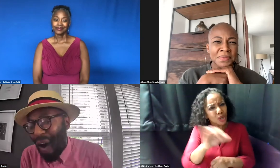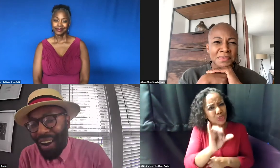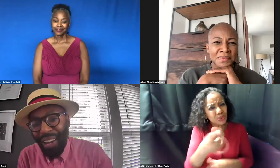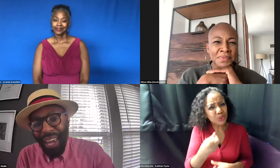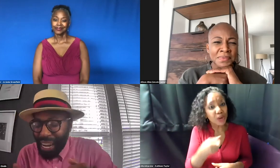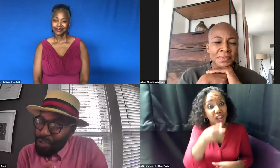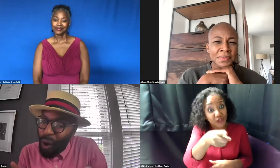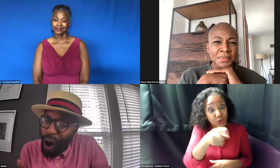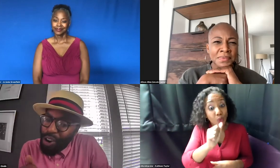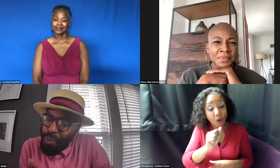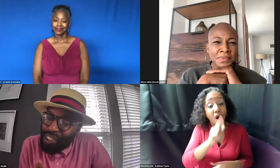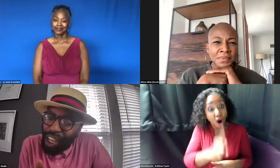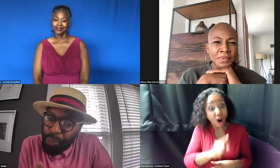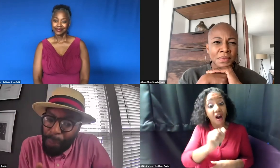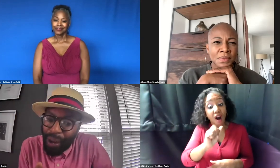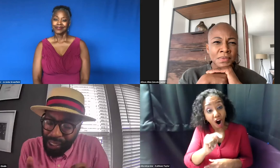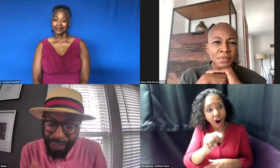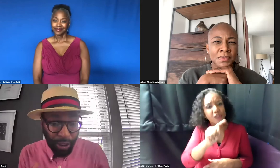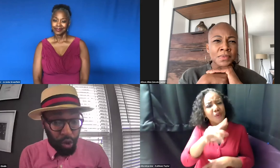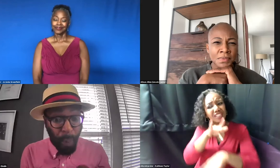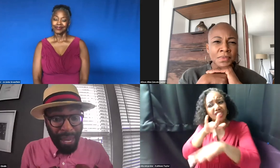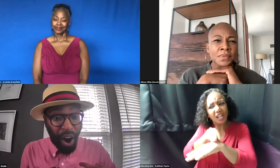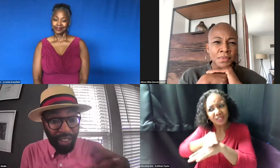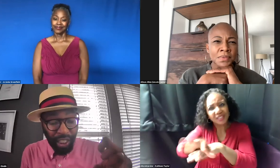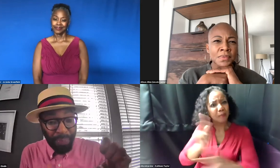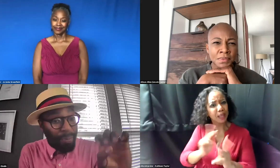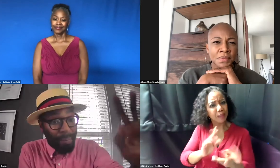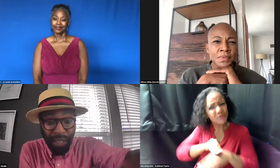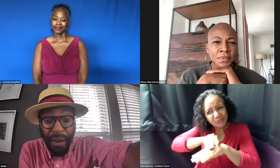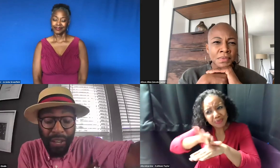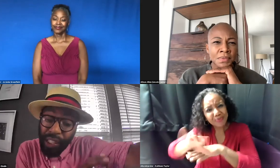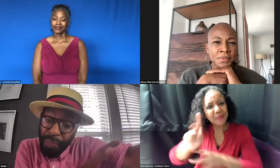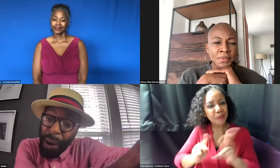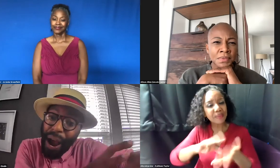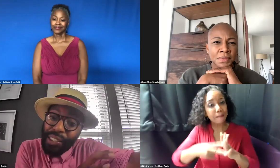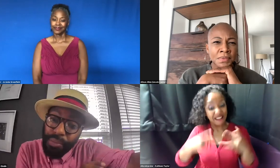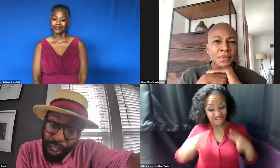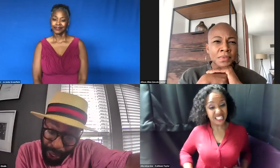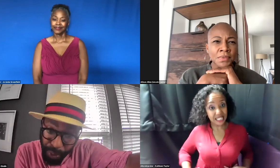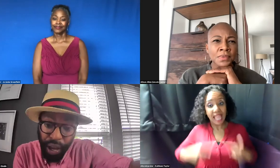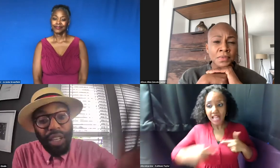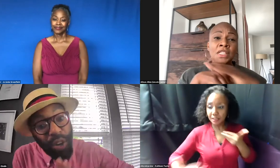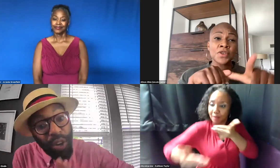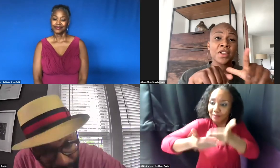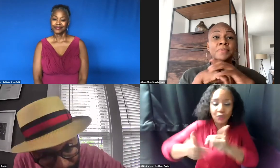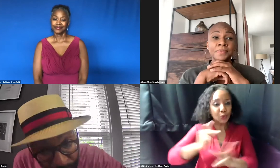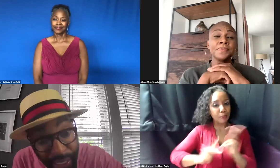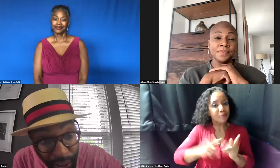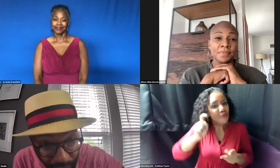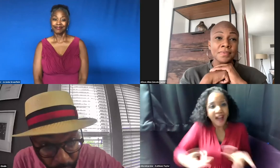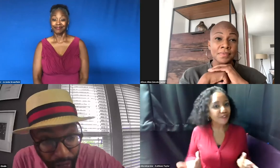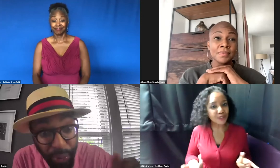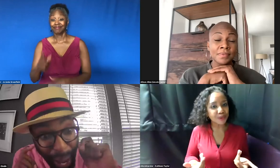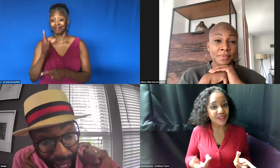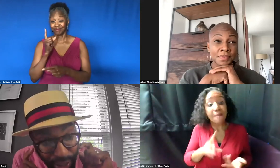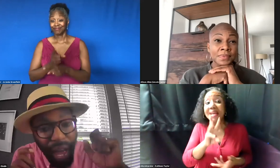you are art. And if you are art, you must touch people. And sometimes you being art, touching people means physically being in proximity to people. You know,